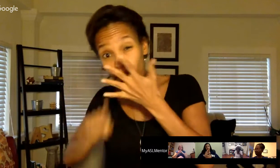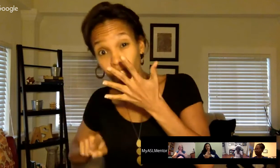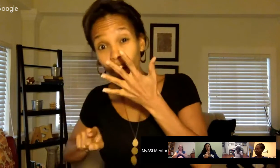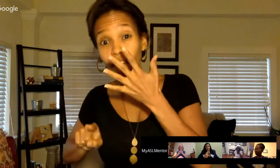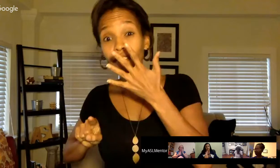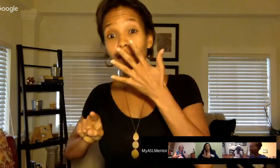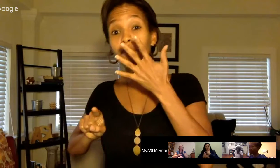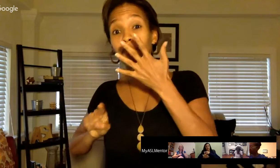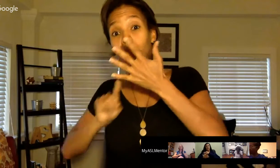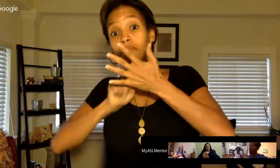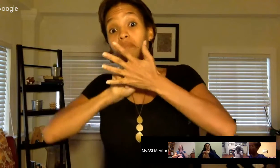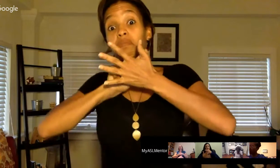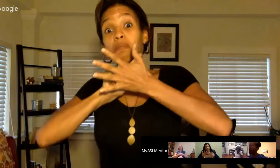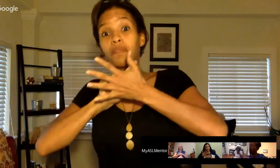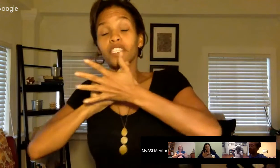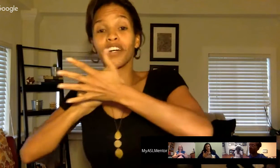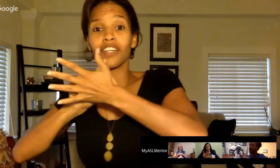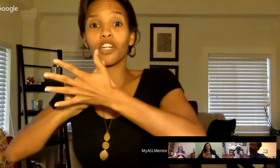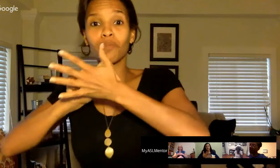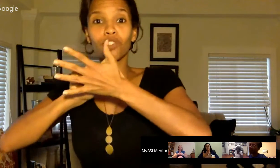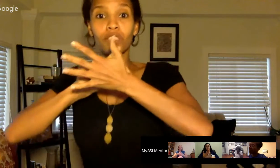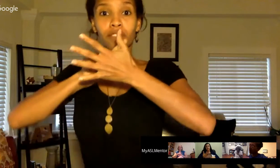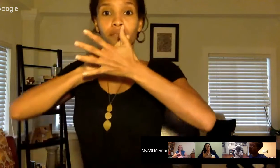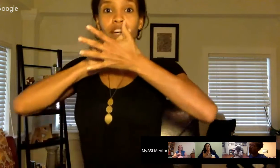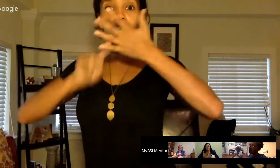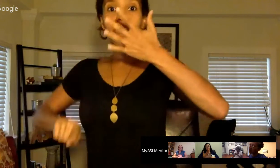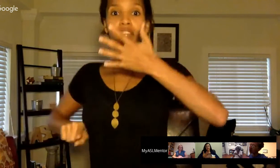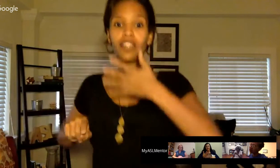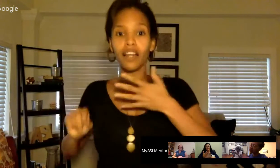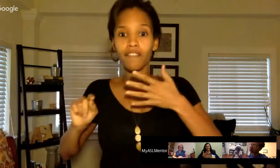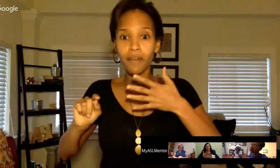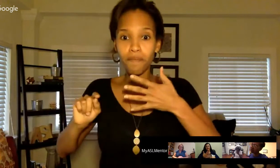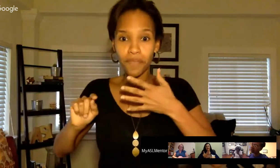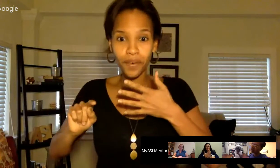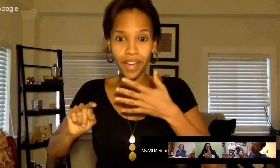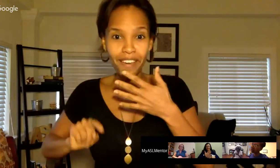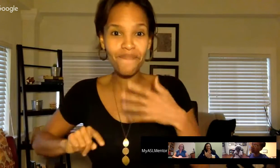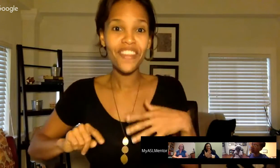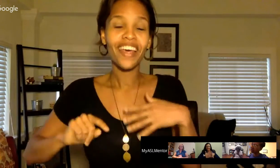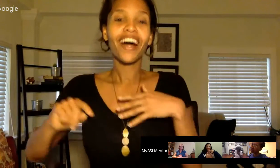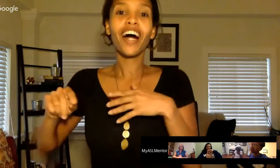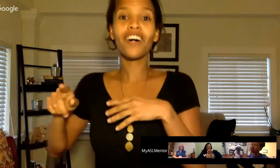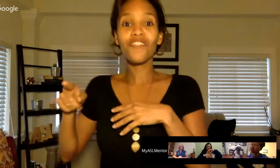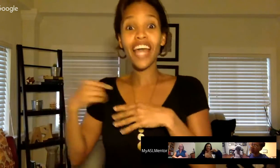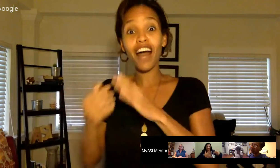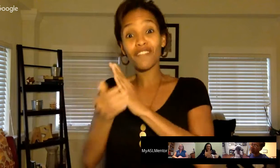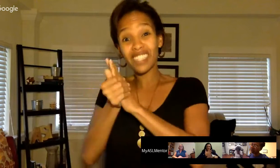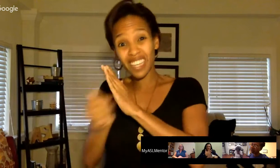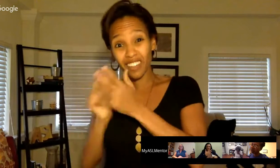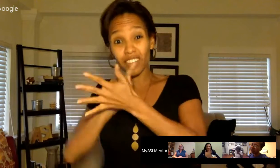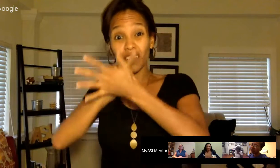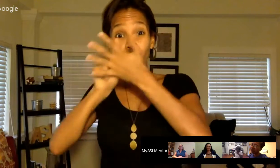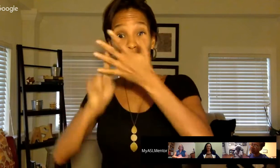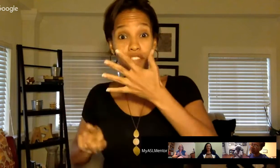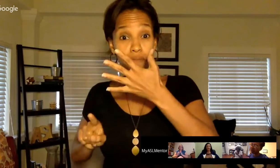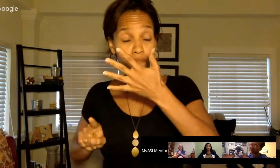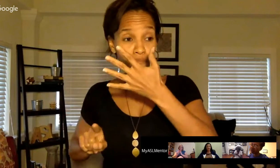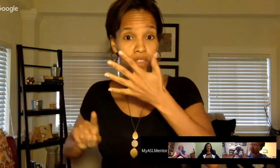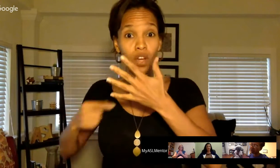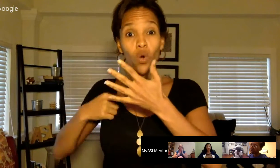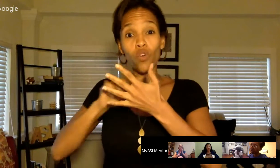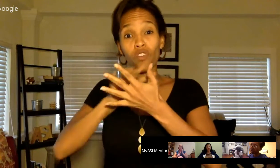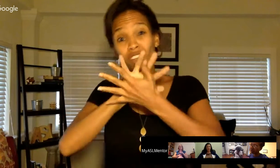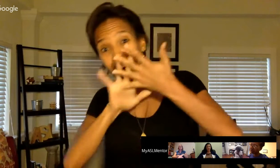skills, a lot of them. Sorry, I know I'm losing my hand, a lot of them, okay. They have skills, a lot of